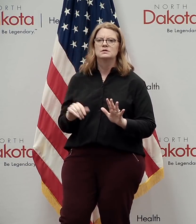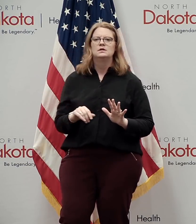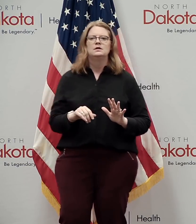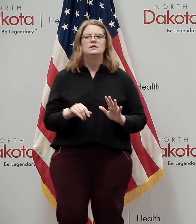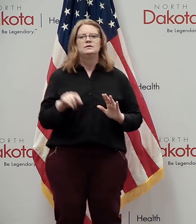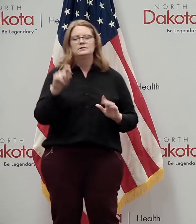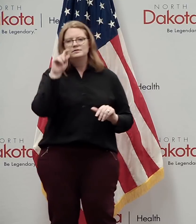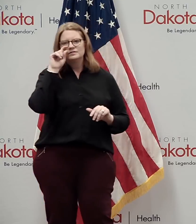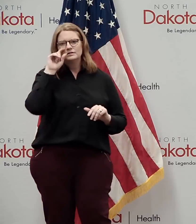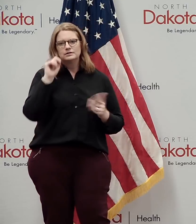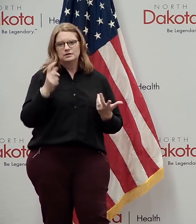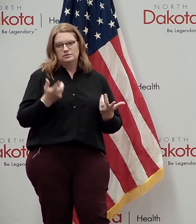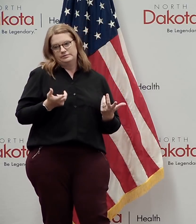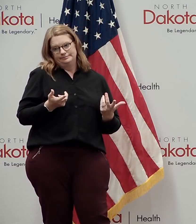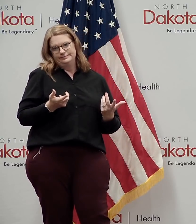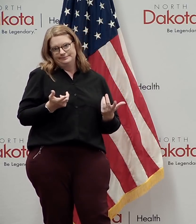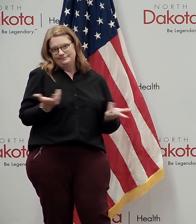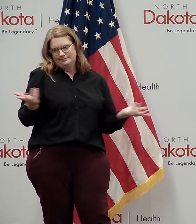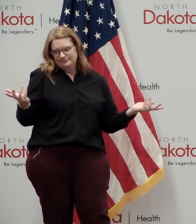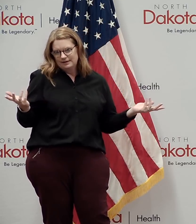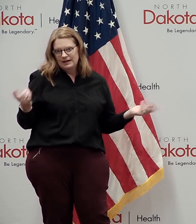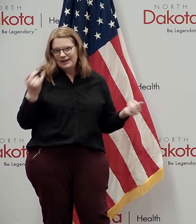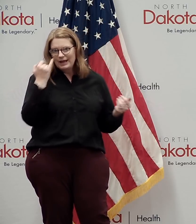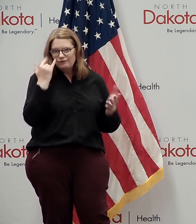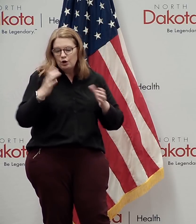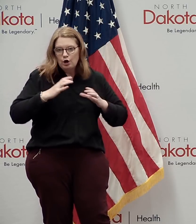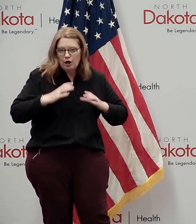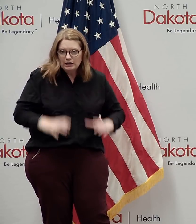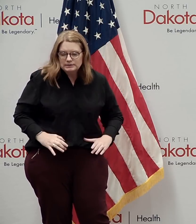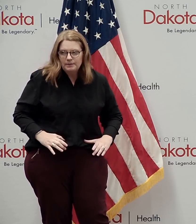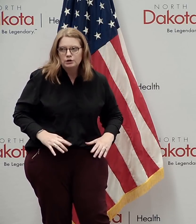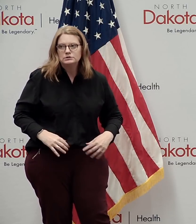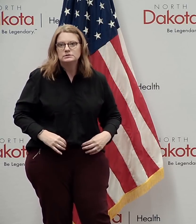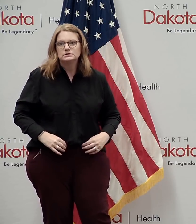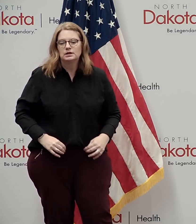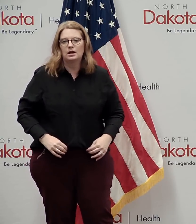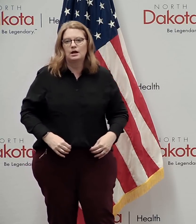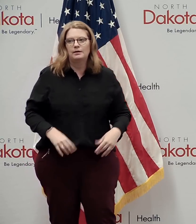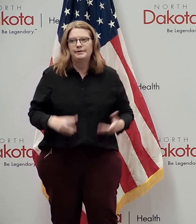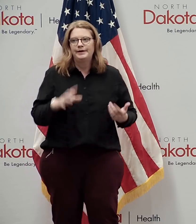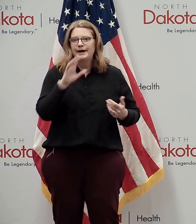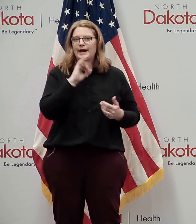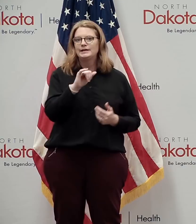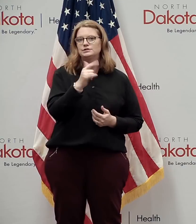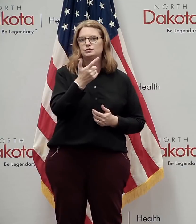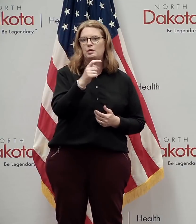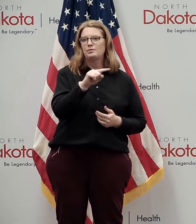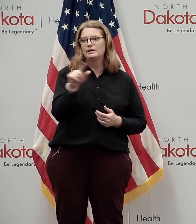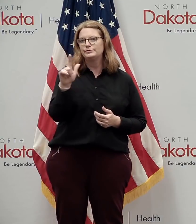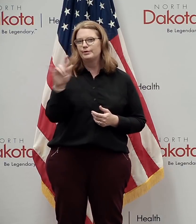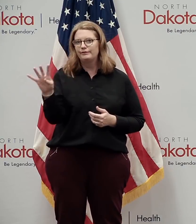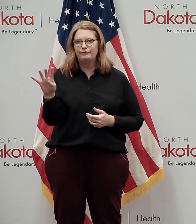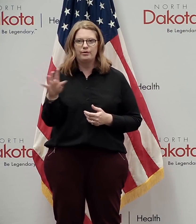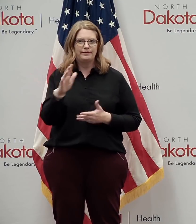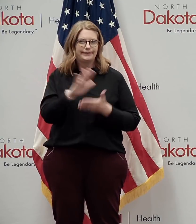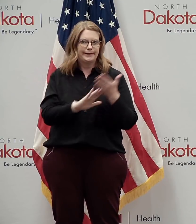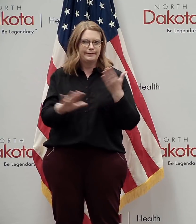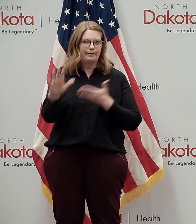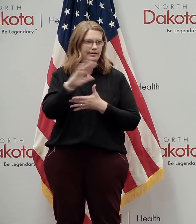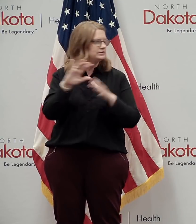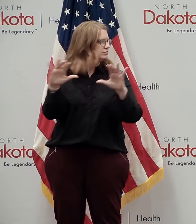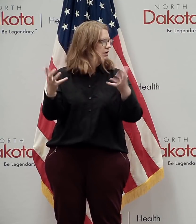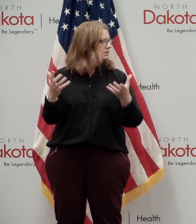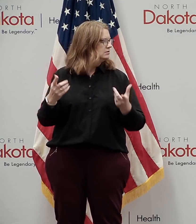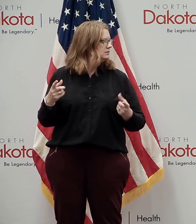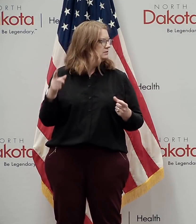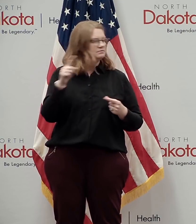you serve. If your customers are 21 to 24-year-old college crowd, they